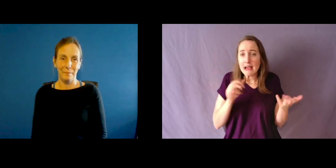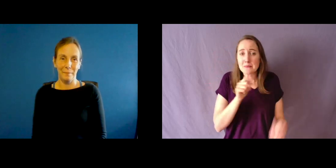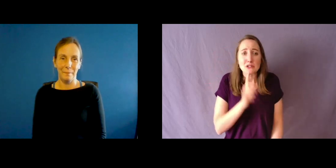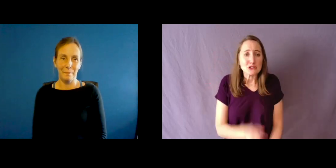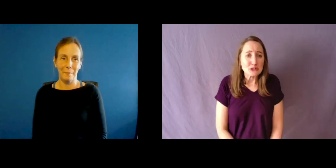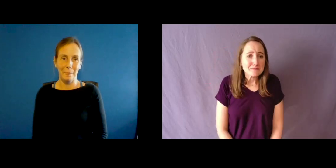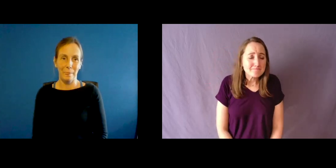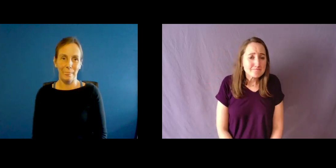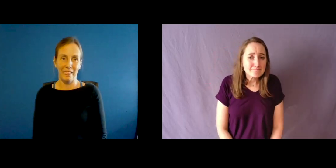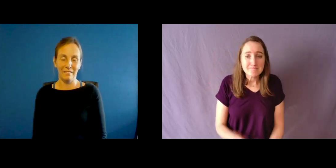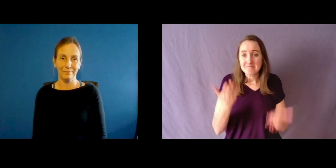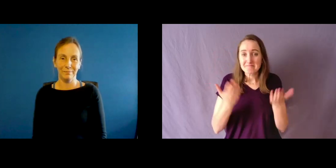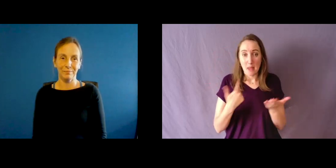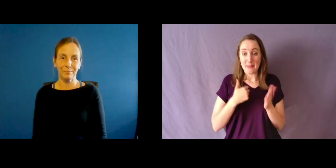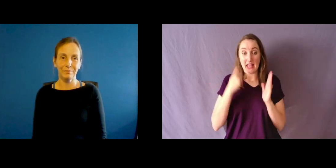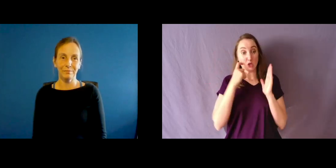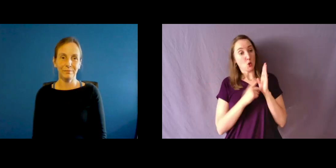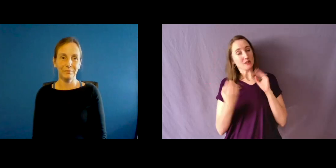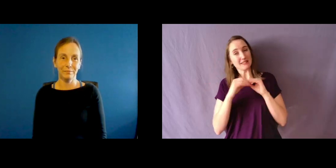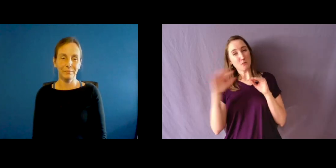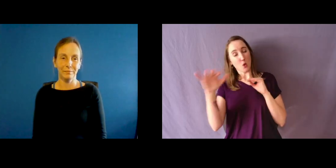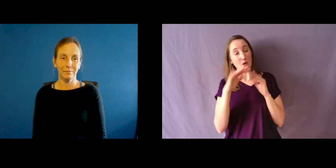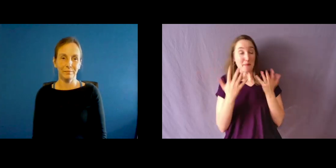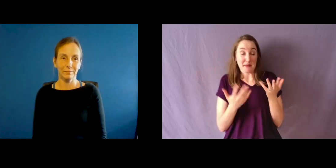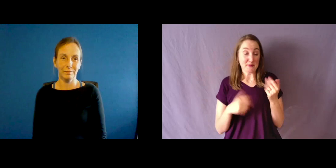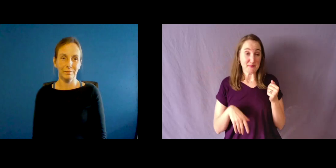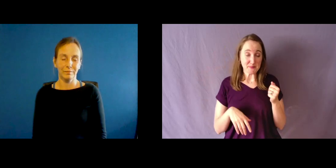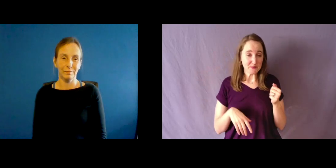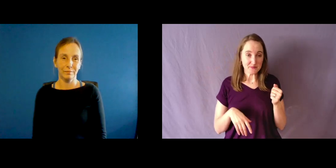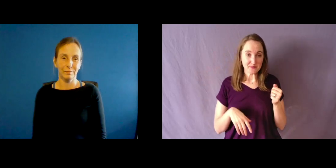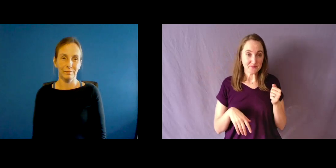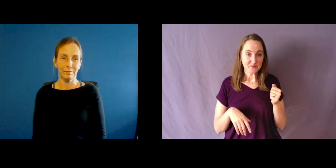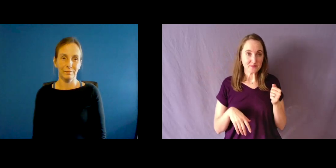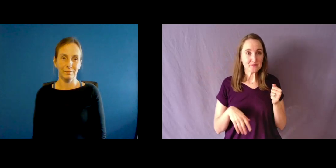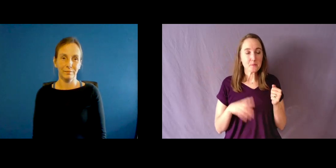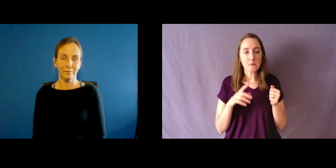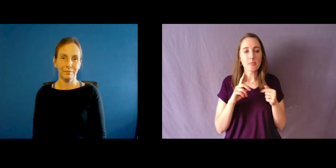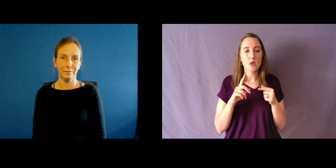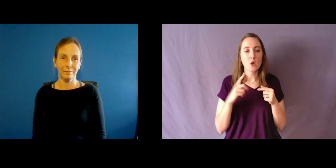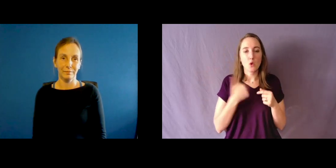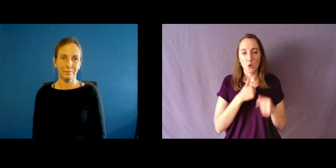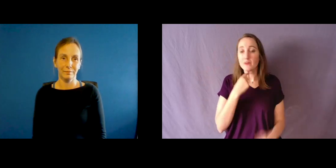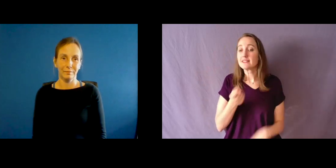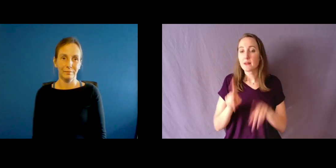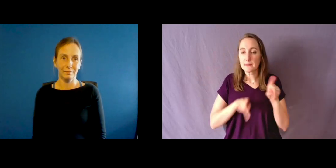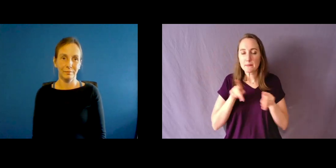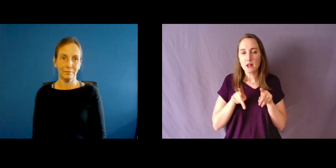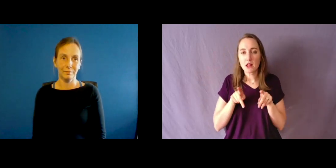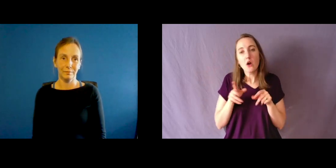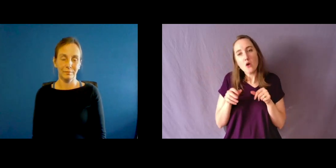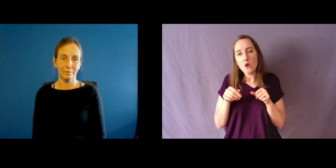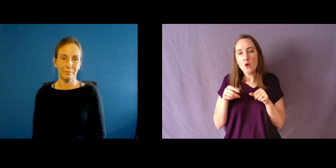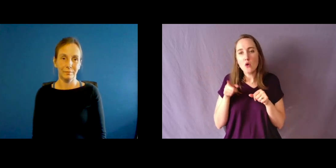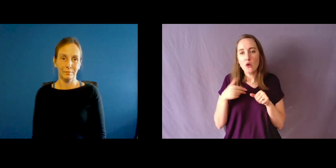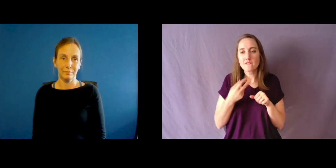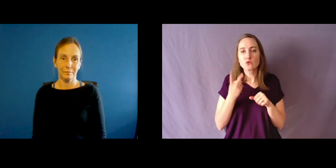really sure. I don't know if it's because maybe I'm noticing it more. That could be it too. But whenever we tell people, oh, he